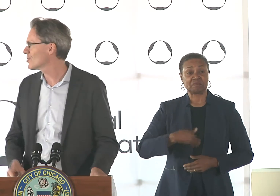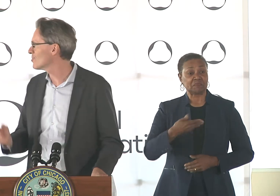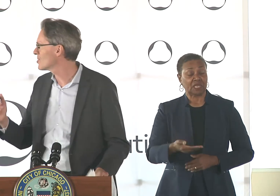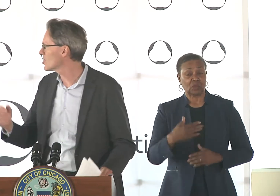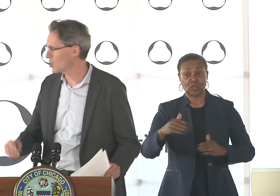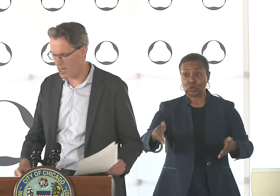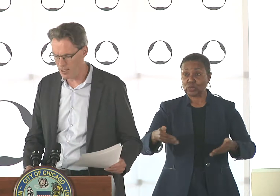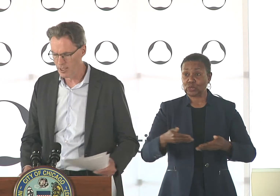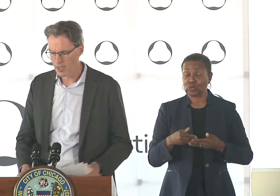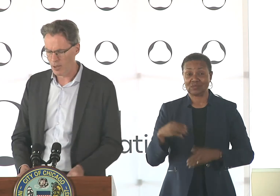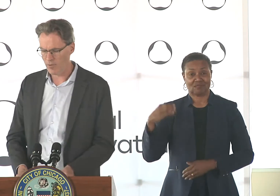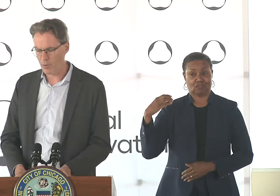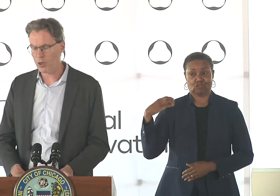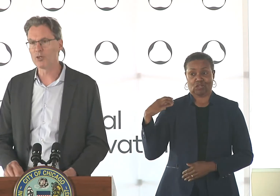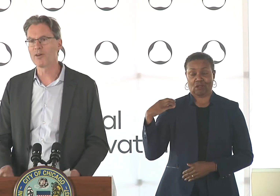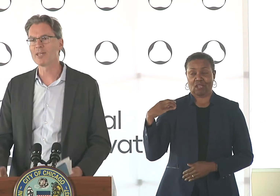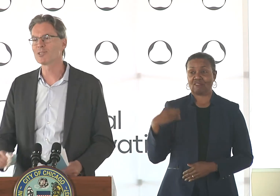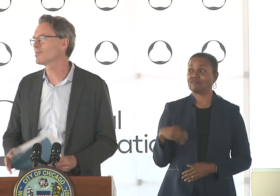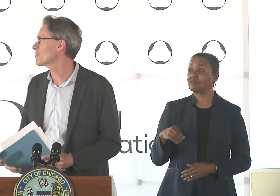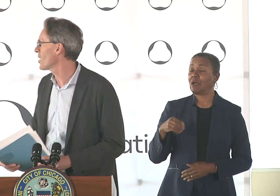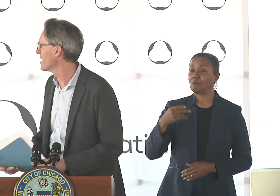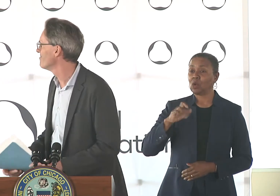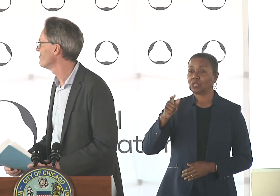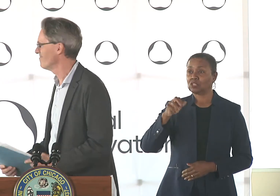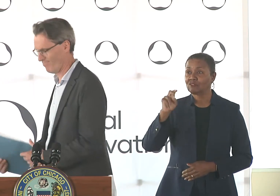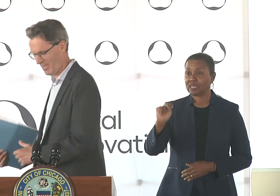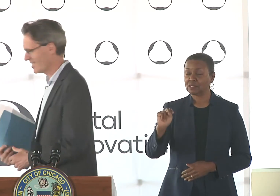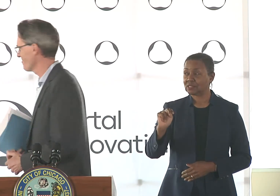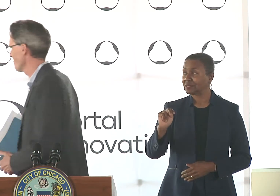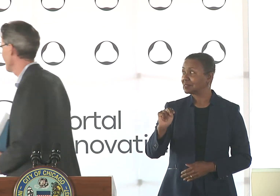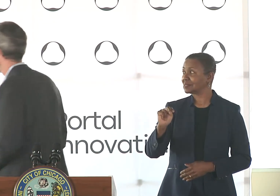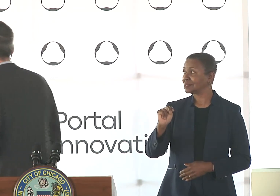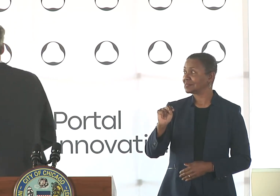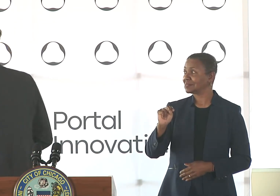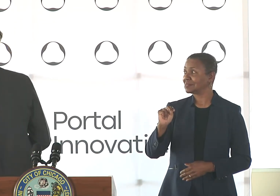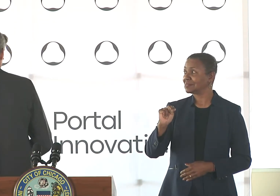like to introduce the chair of Portal Innovations, Brian. Please.